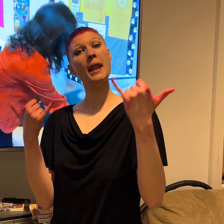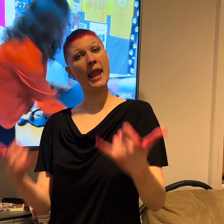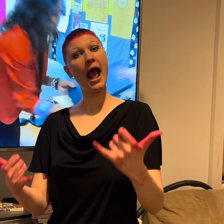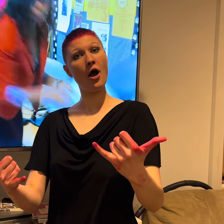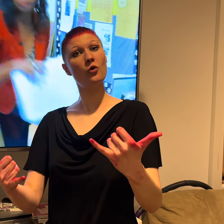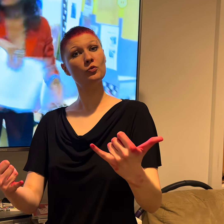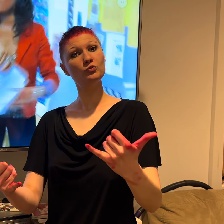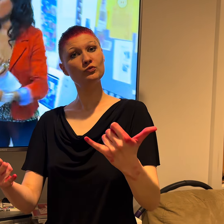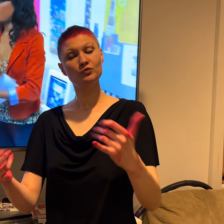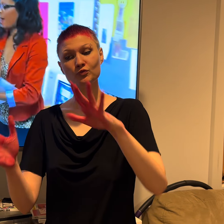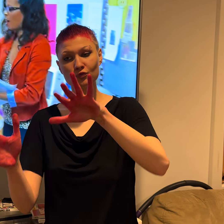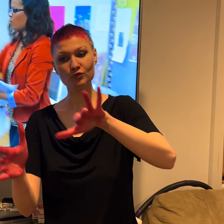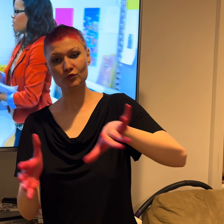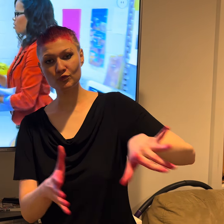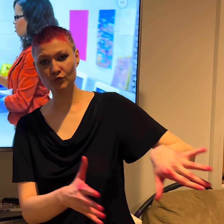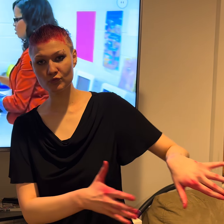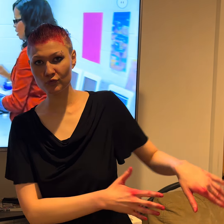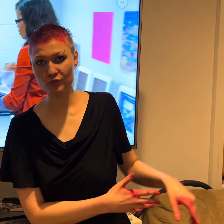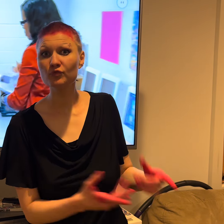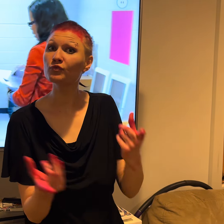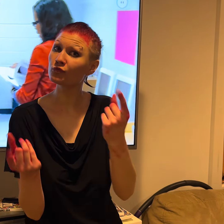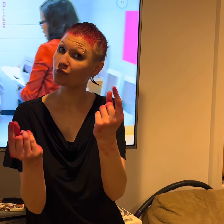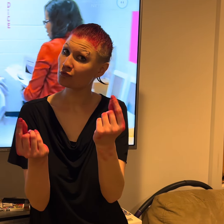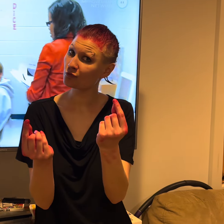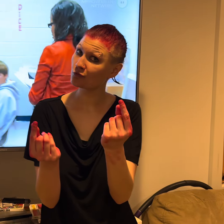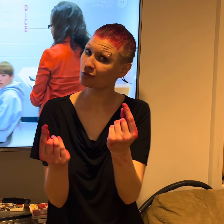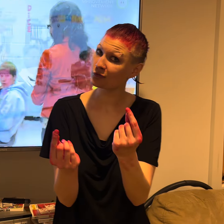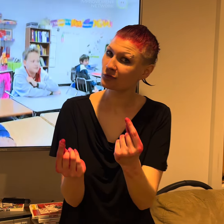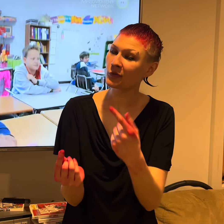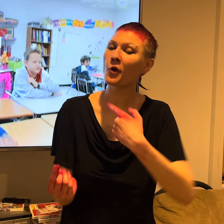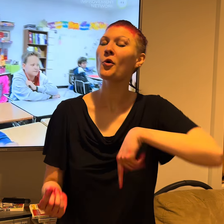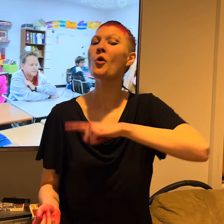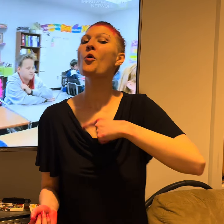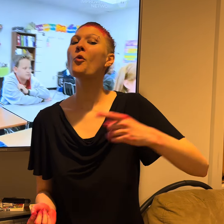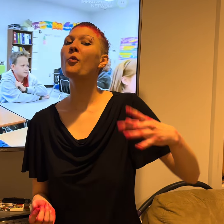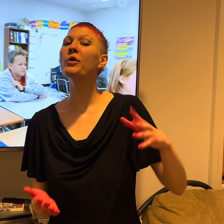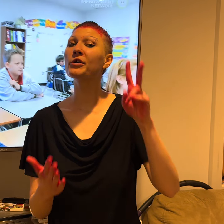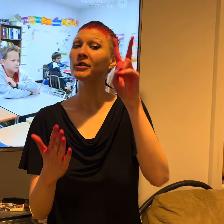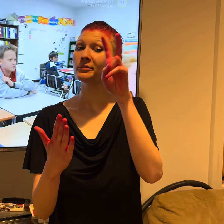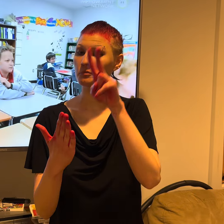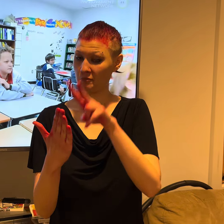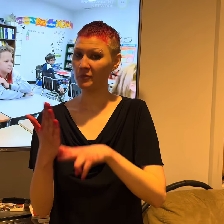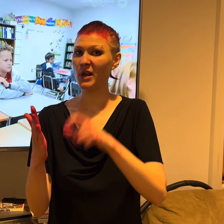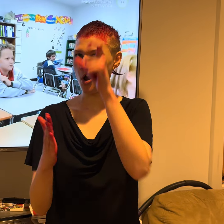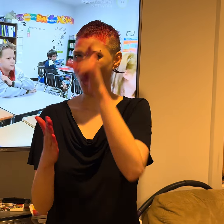article about, guess what planet? Venus. You're so smart.